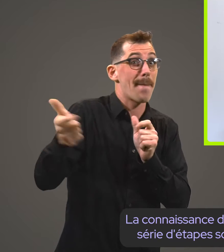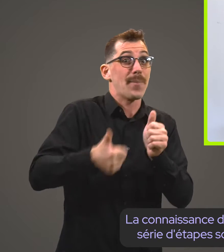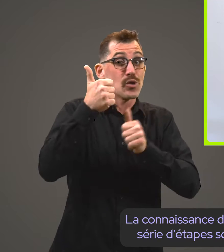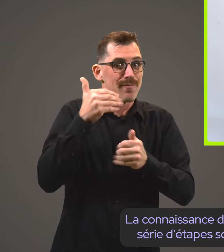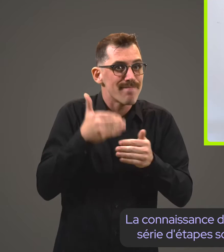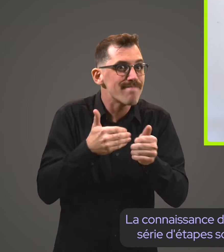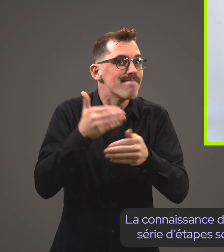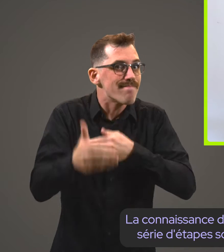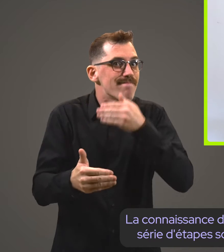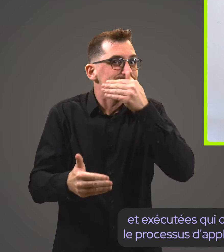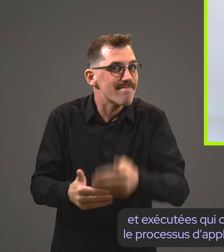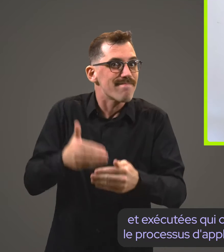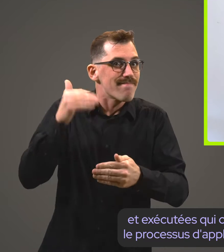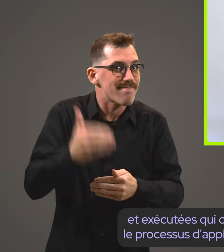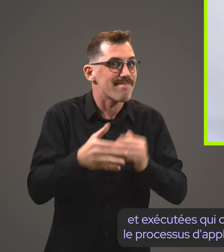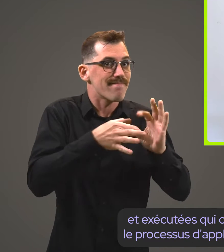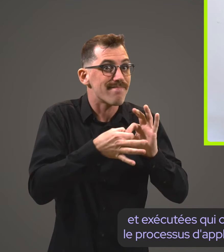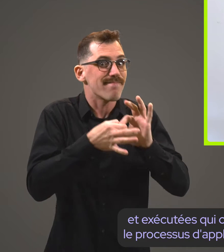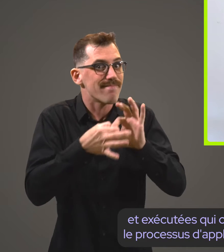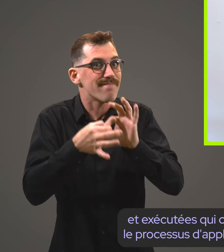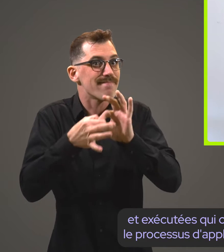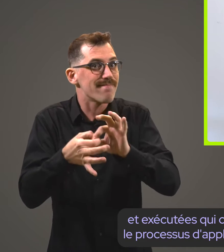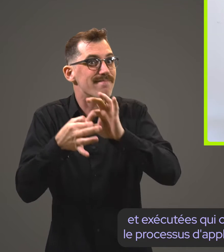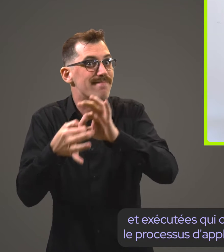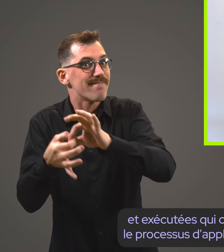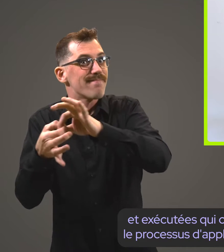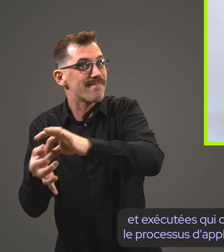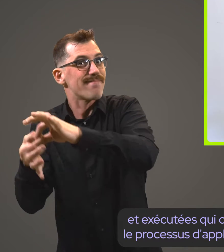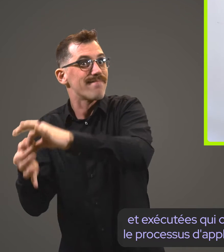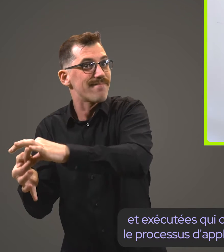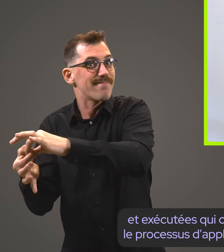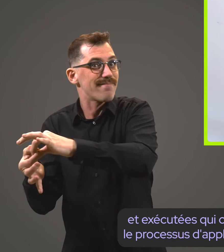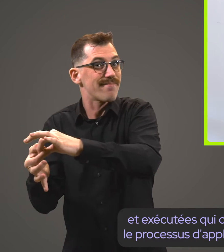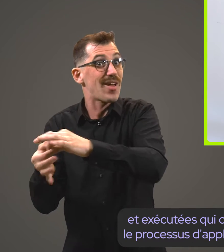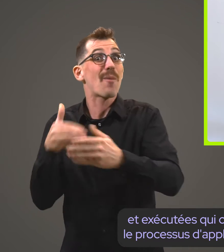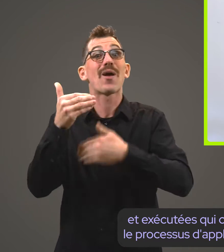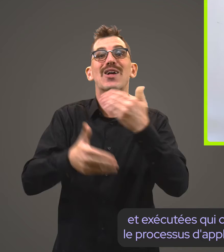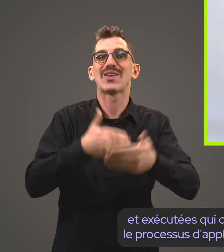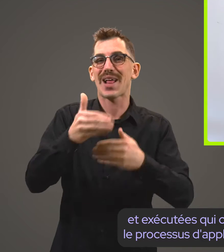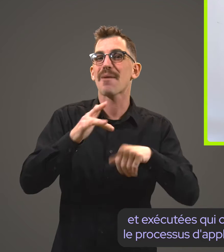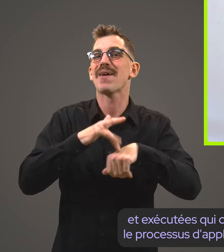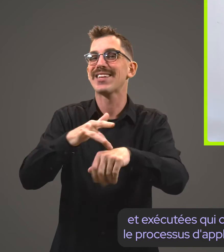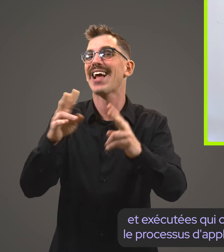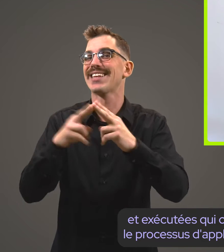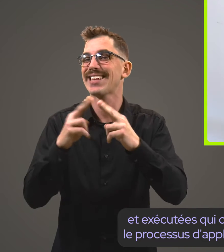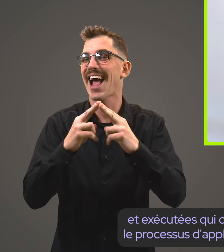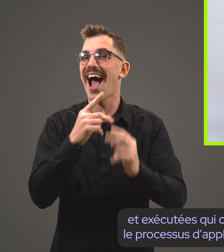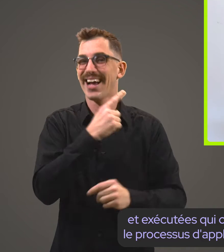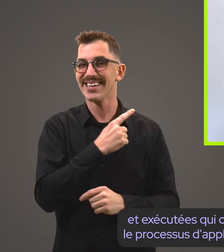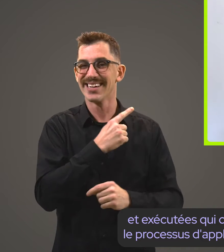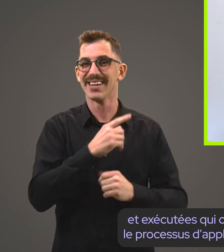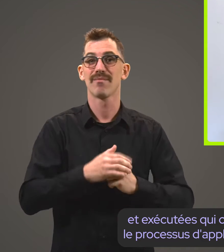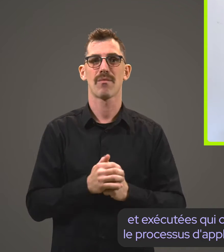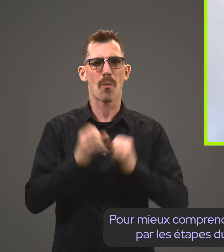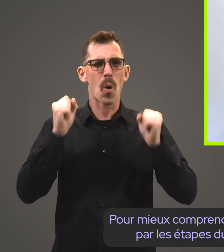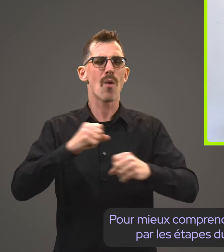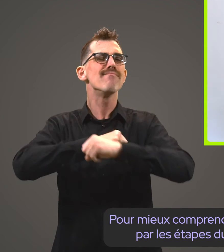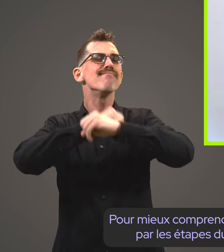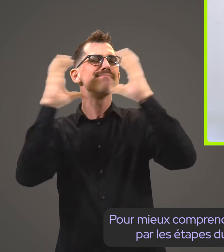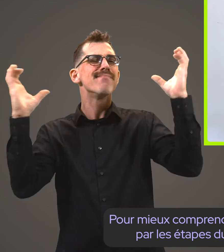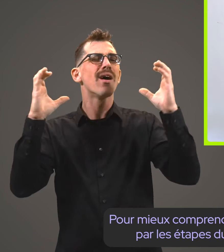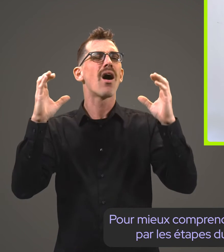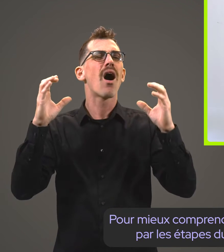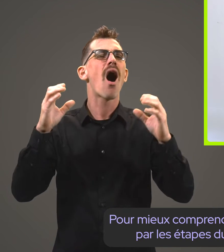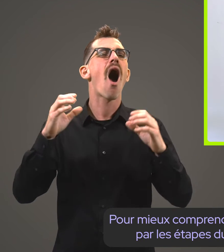series of carefully planned and executed steps, which collectively make up the knowledge translation process. To